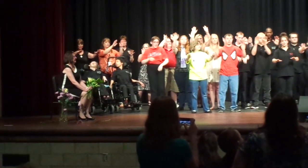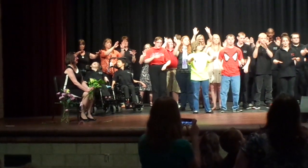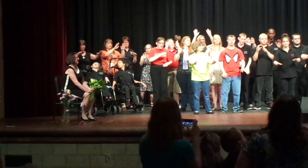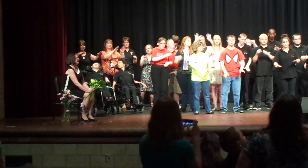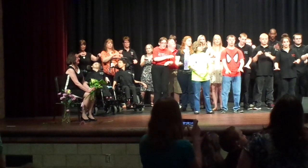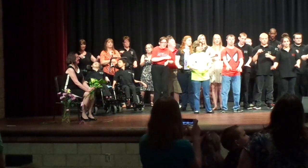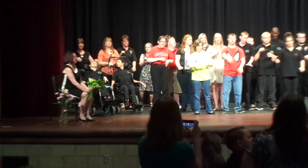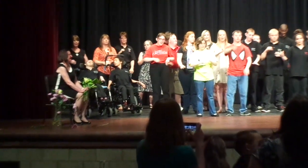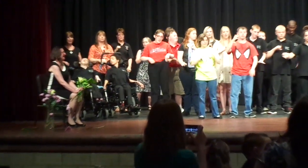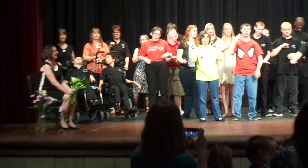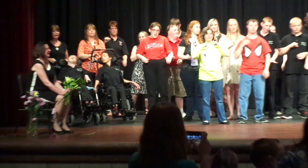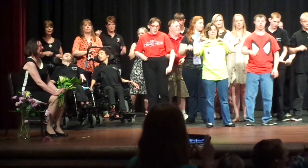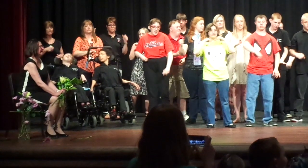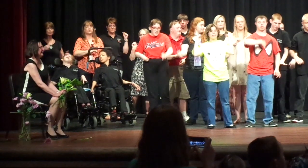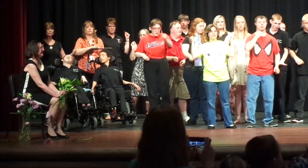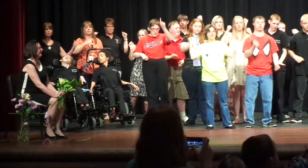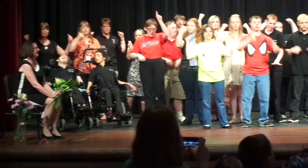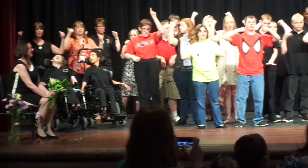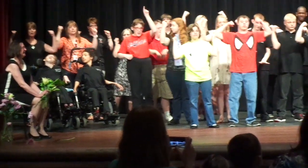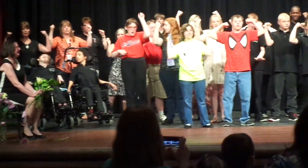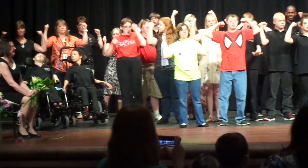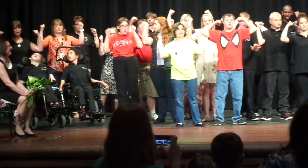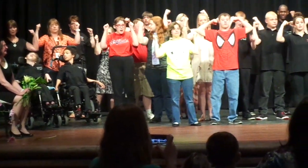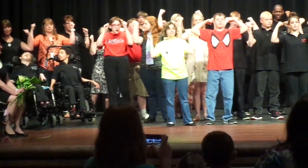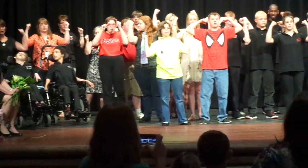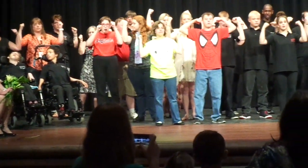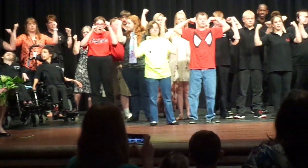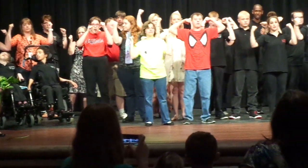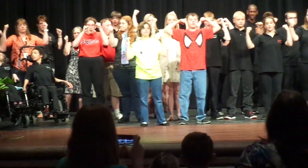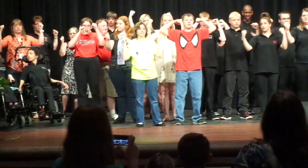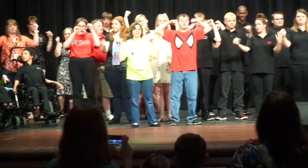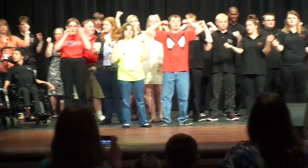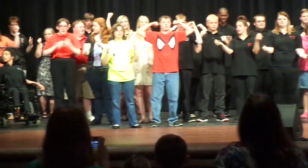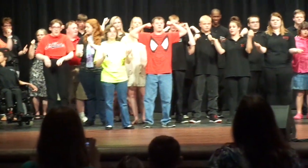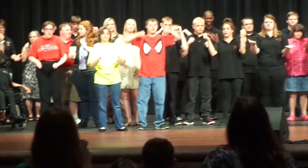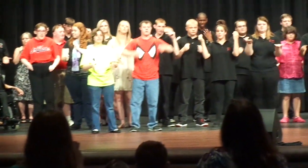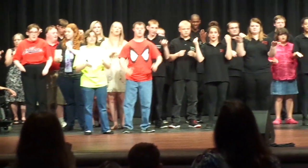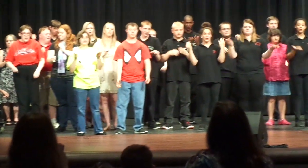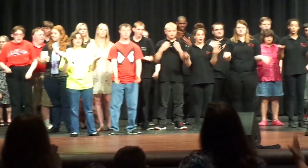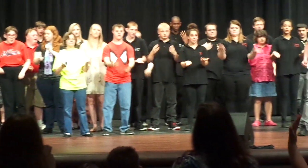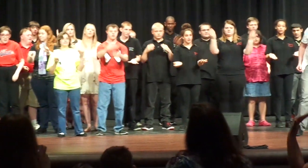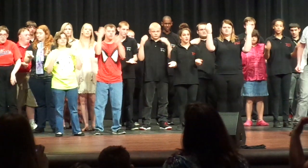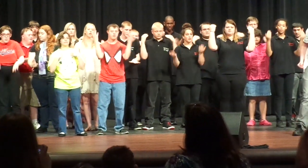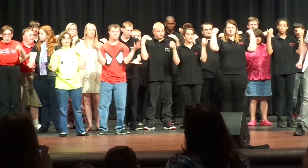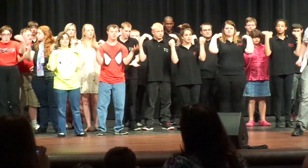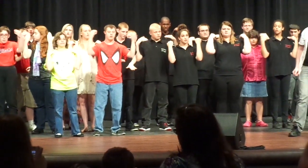seas. I am strong when I am on your